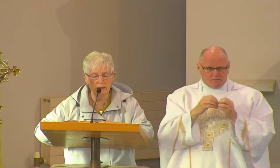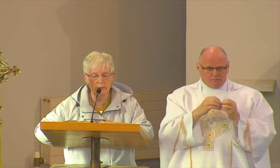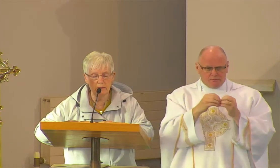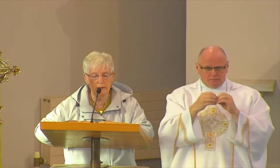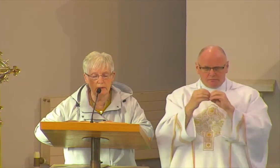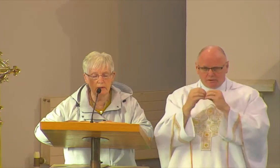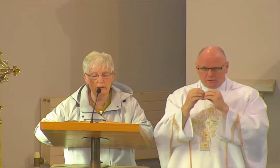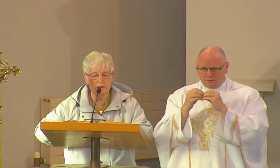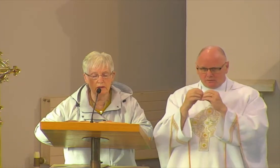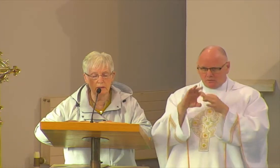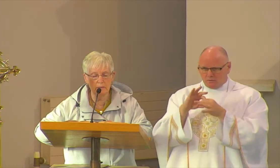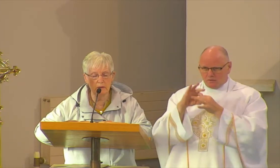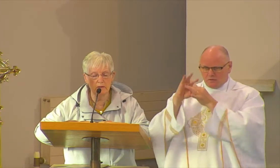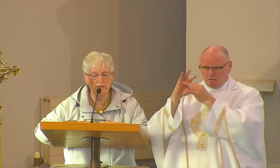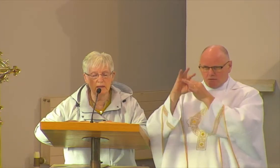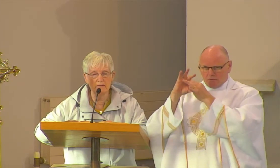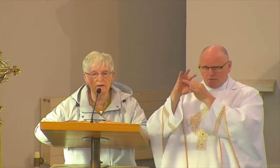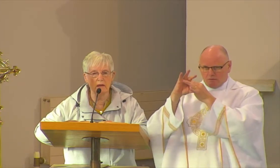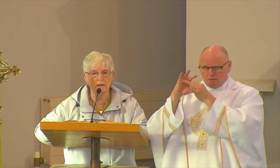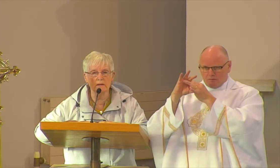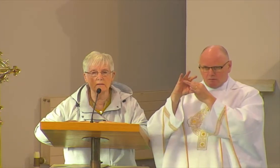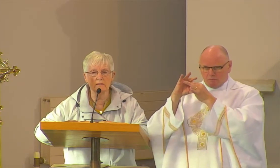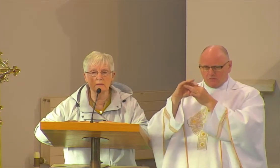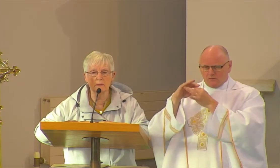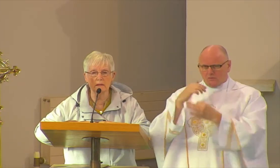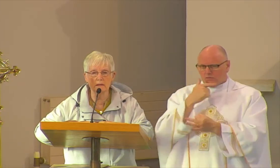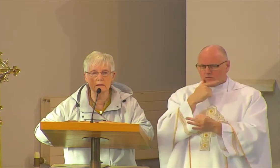people, the sheep of his flock." Response: